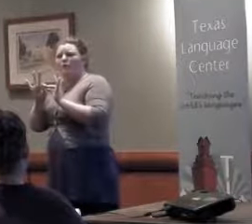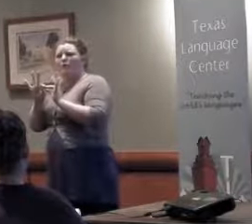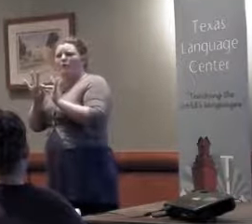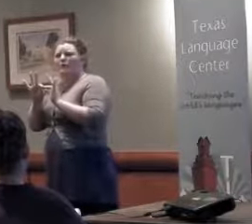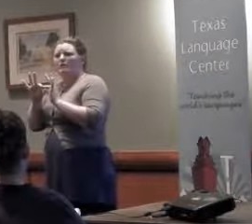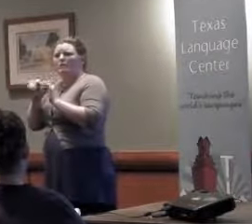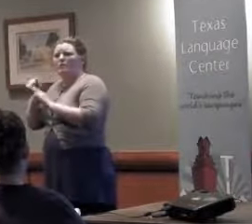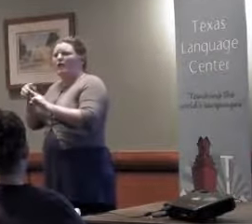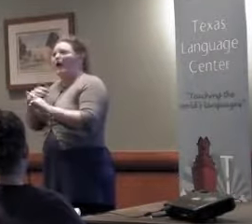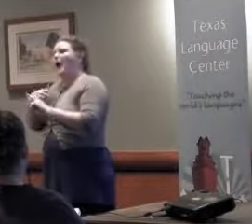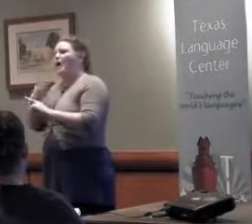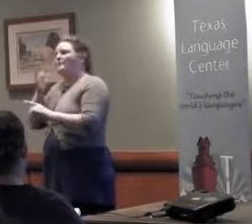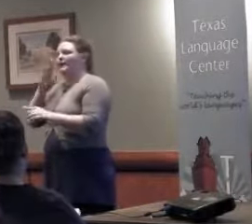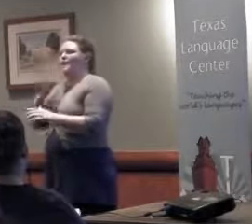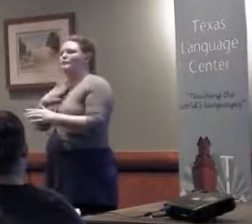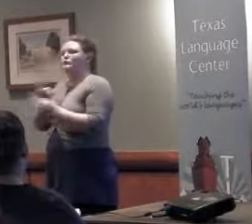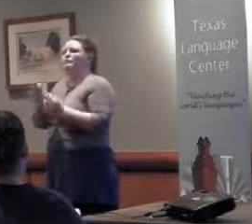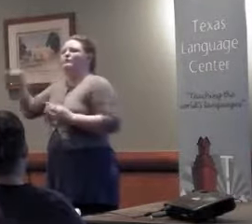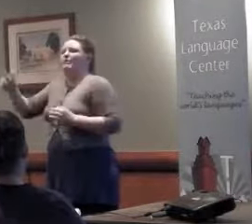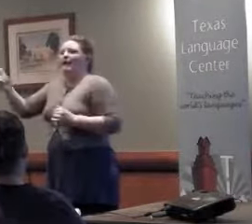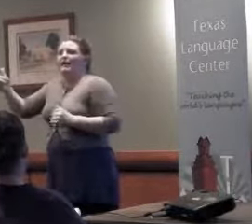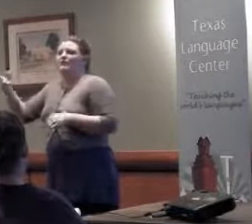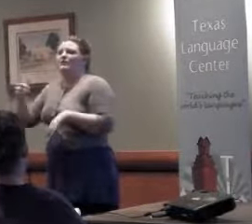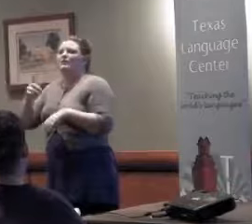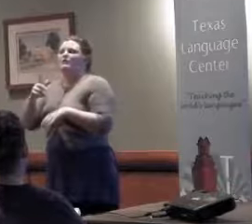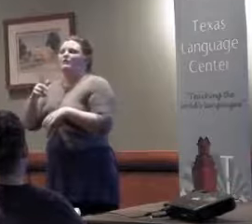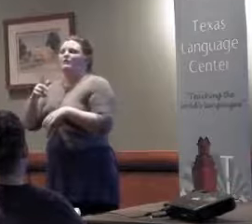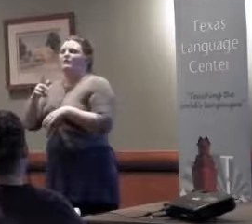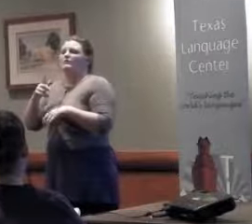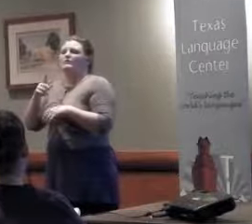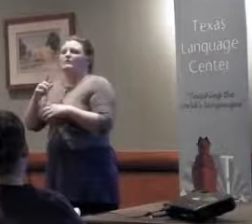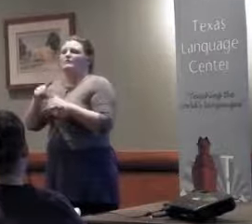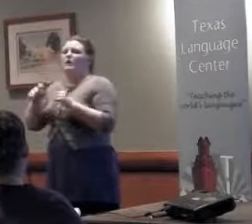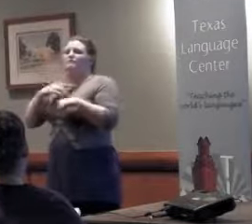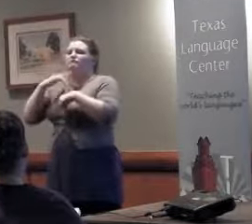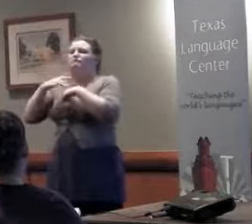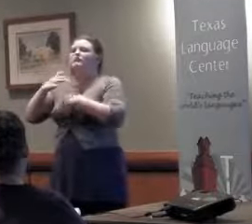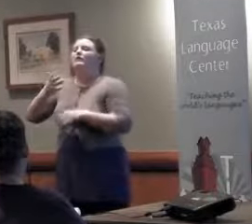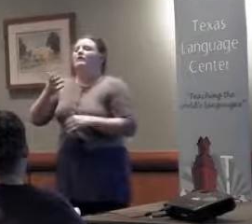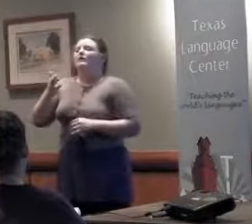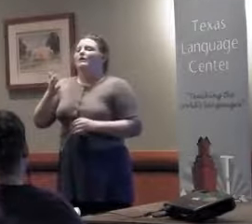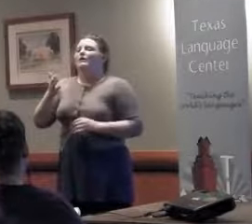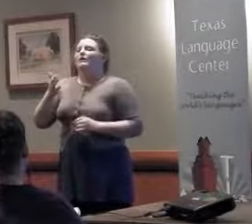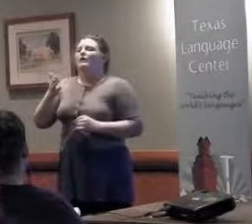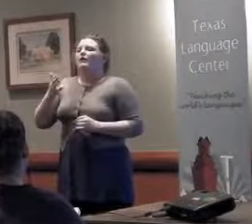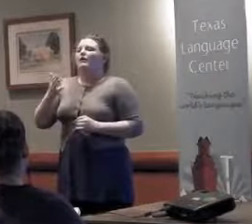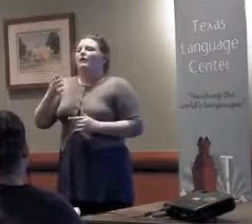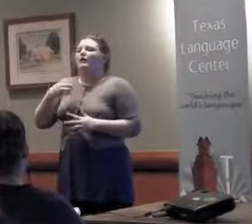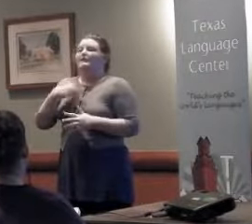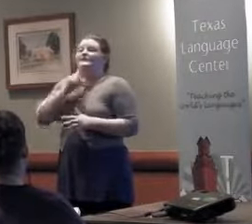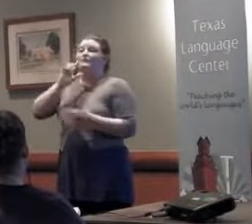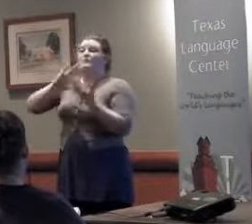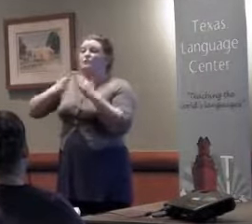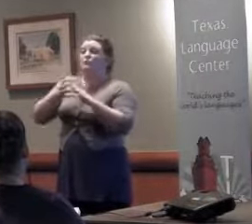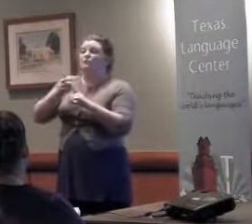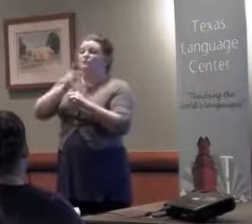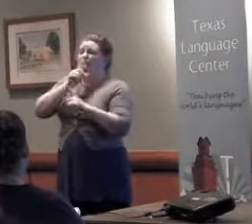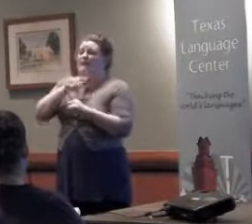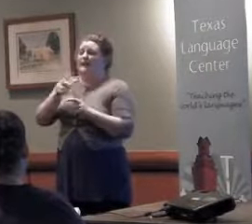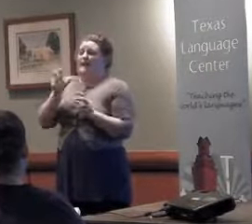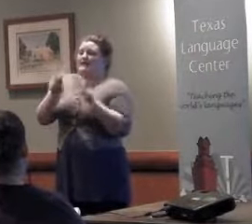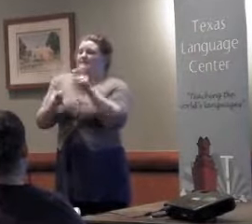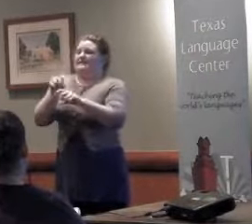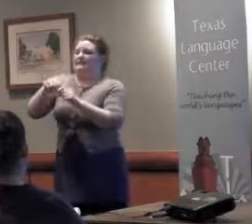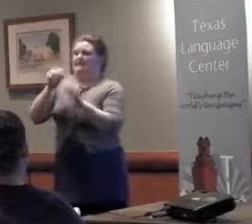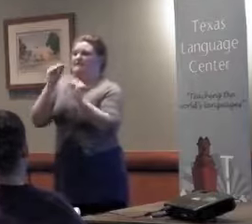happy to talk about it later if we have questions about it, is just how the deaf community is very invested, I think, in